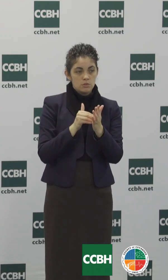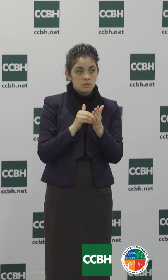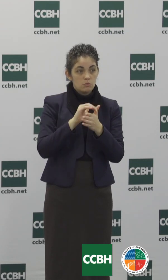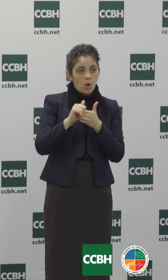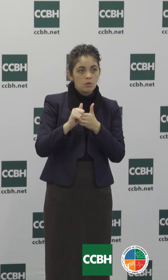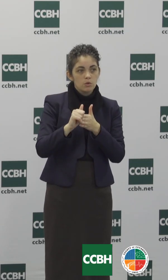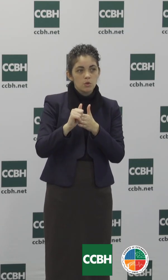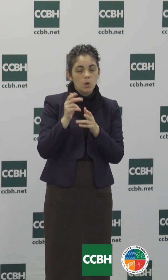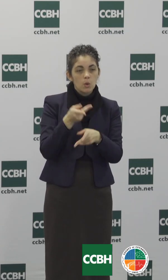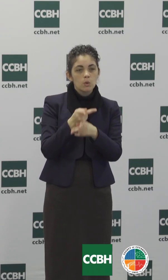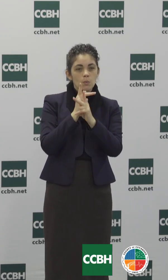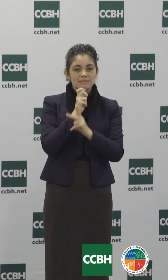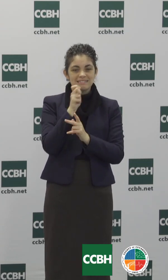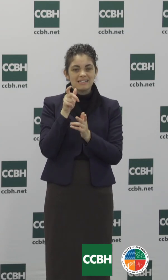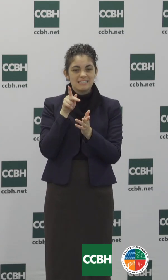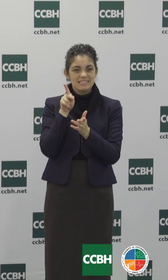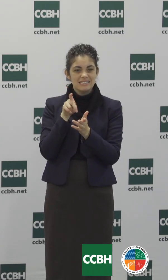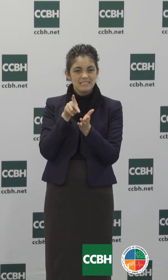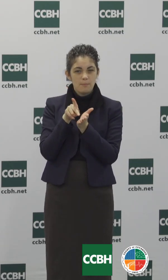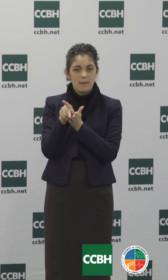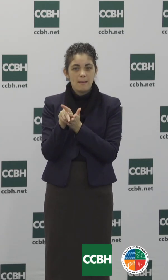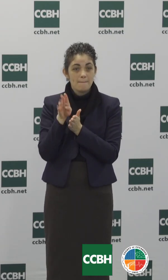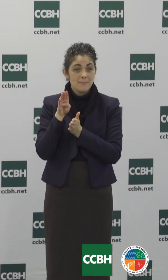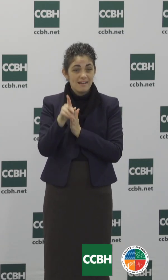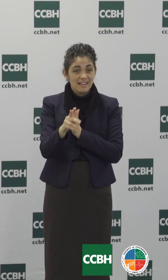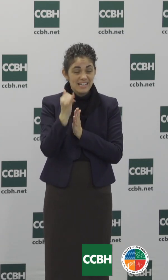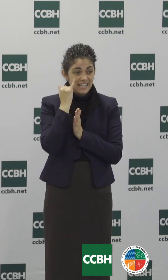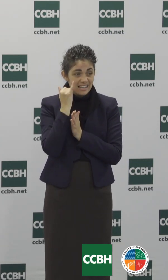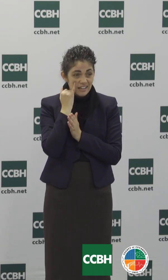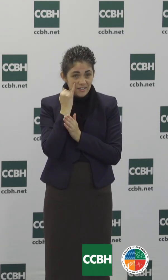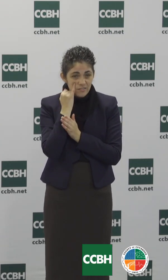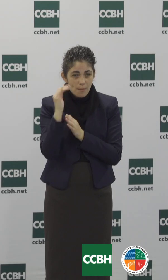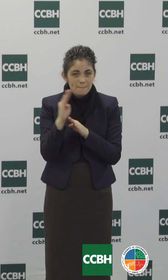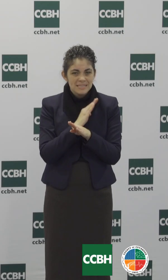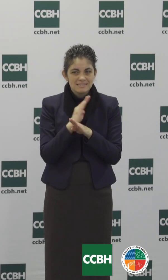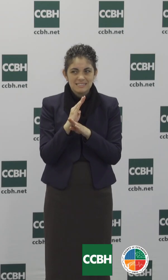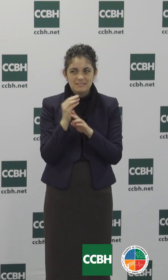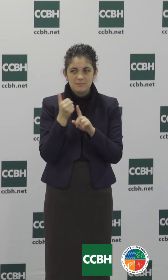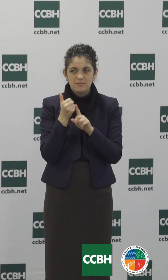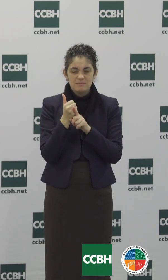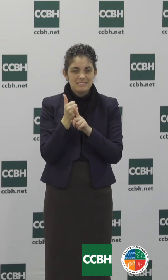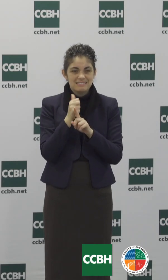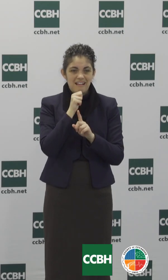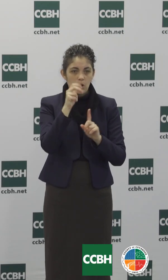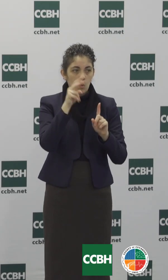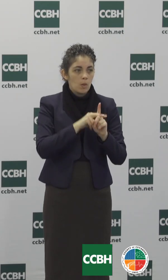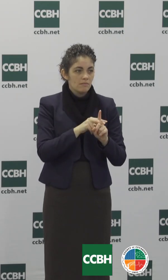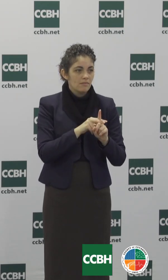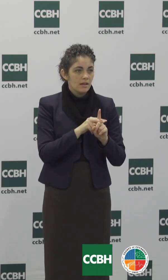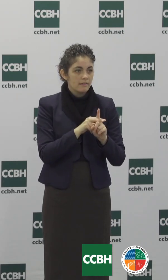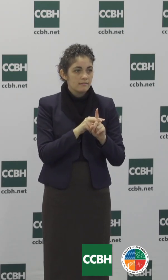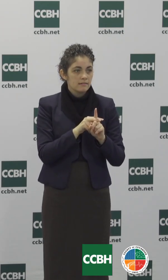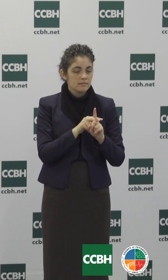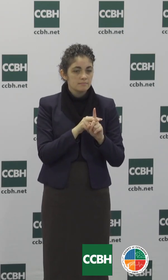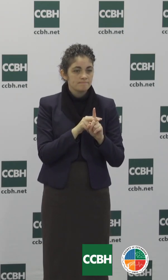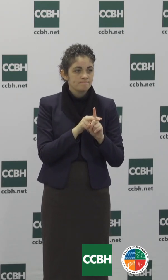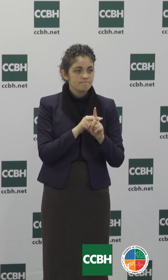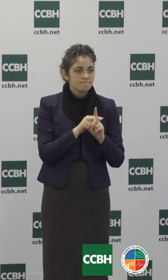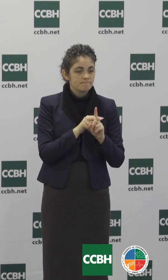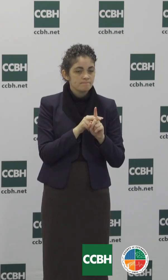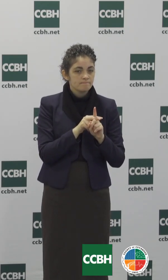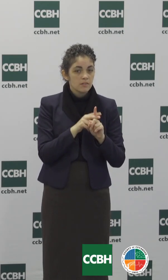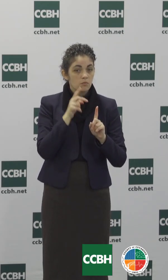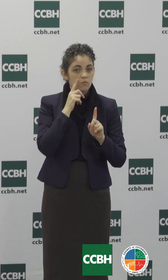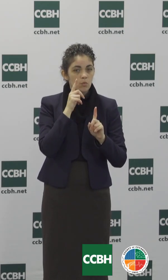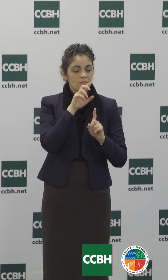loan does not have to be paid back even if the business does not qualify and does not get the